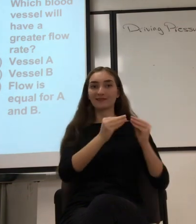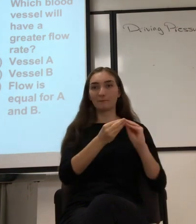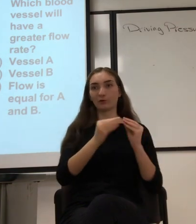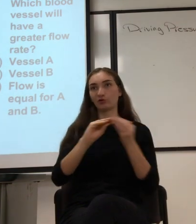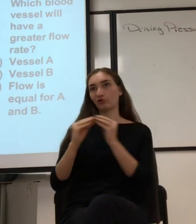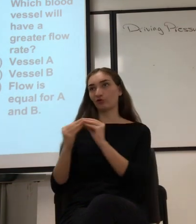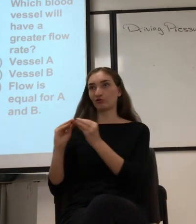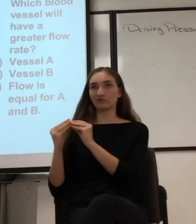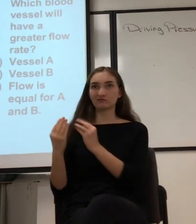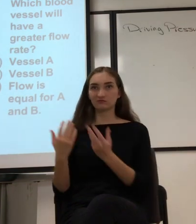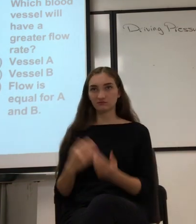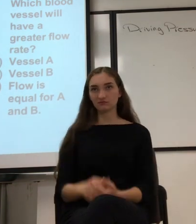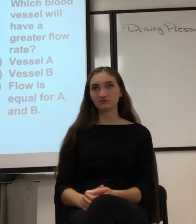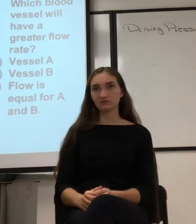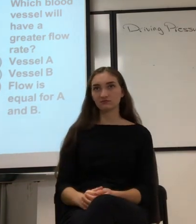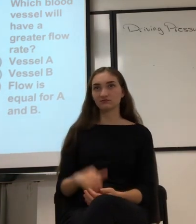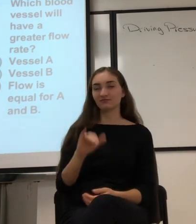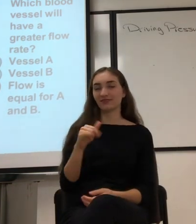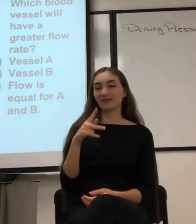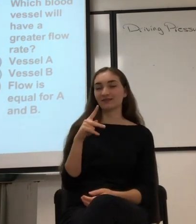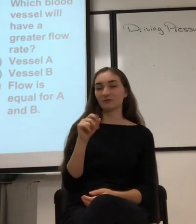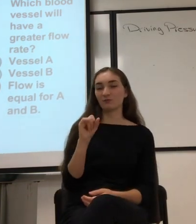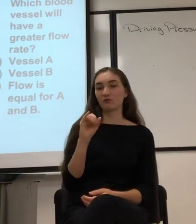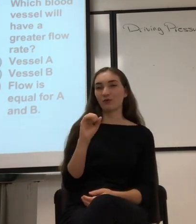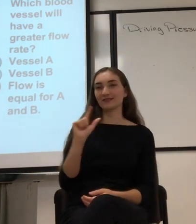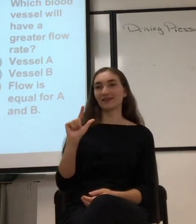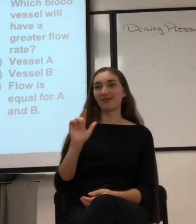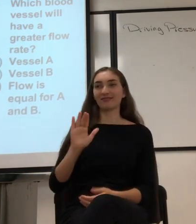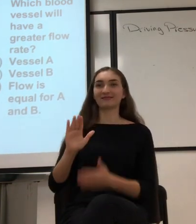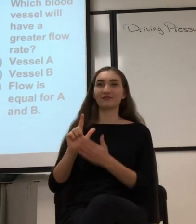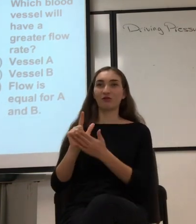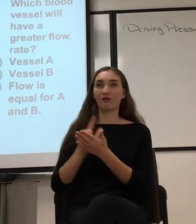That's Poiseuille's law.